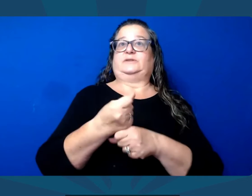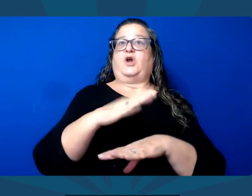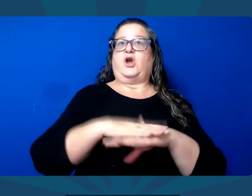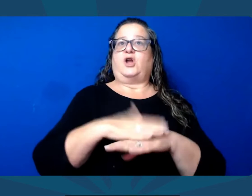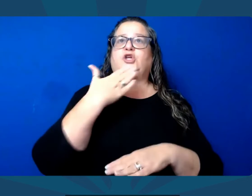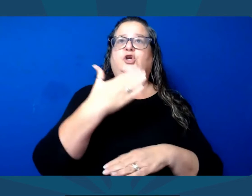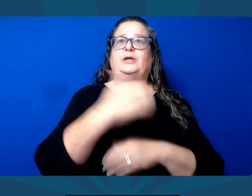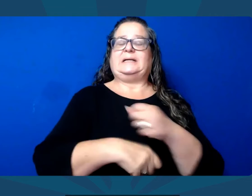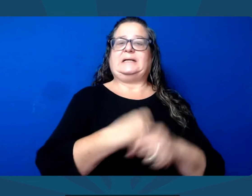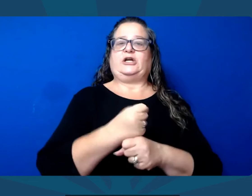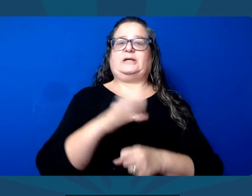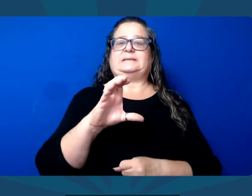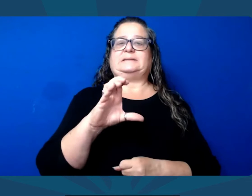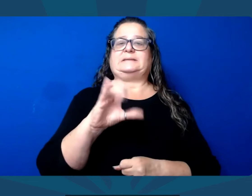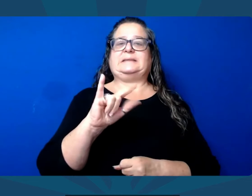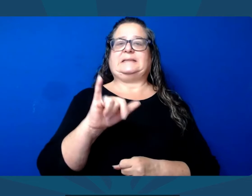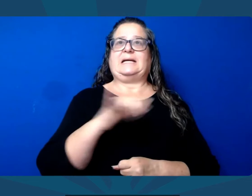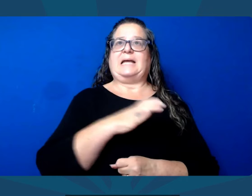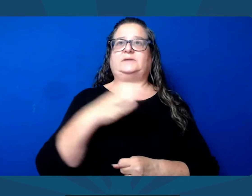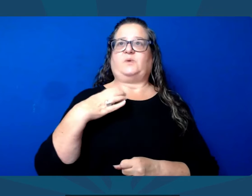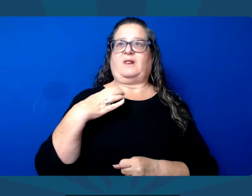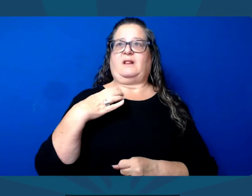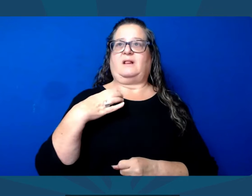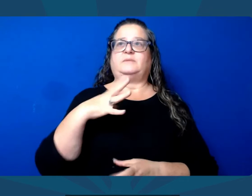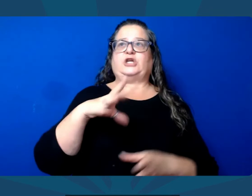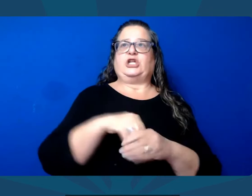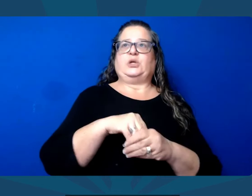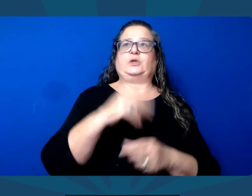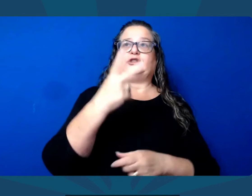after 11 years on the Goodyear City Council,